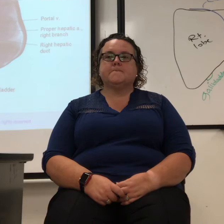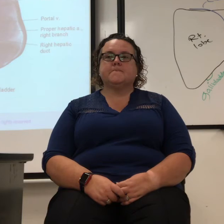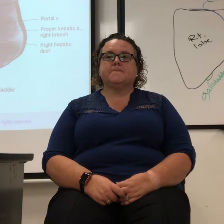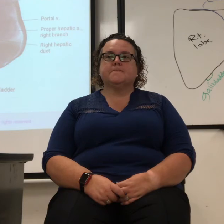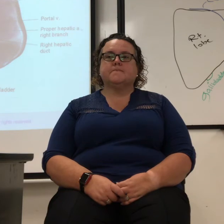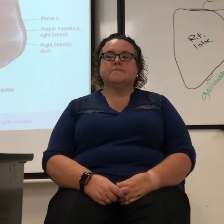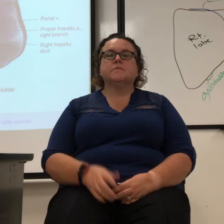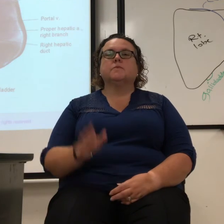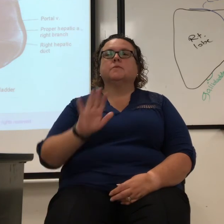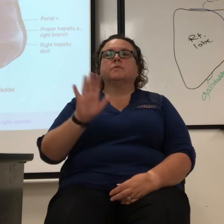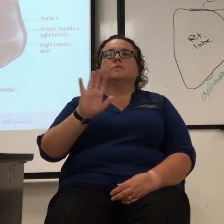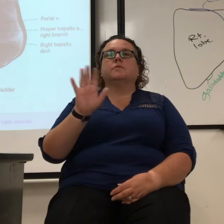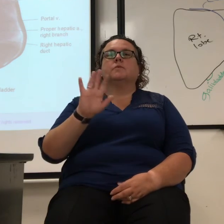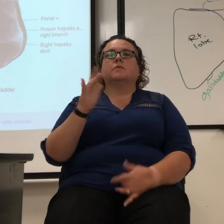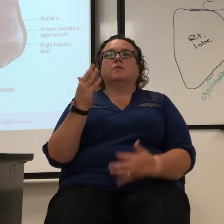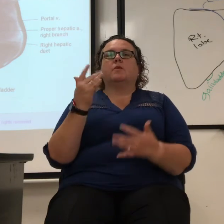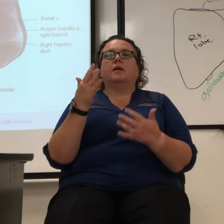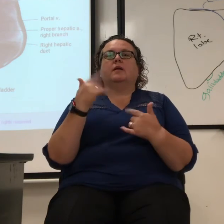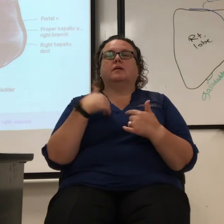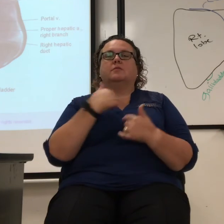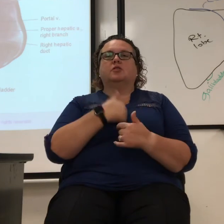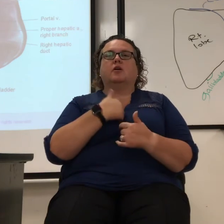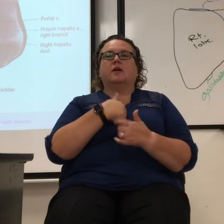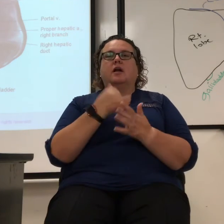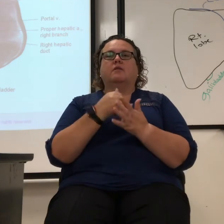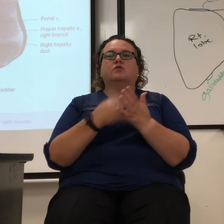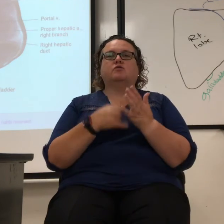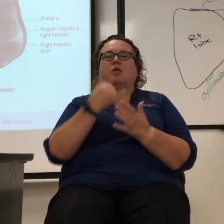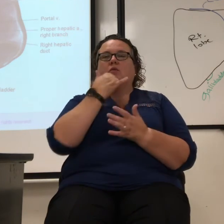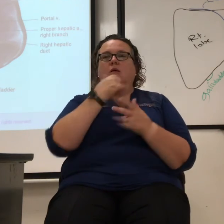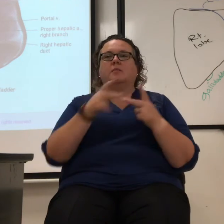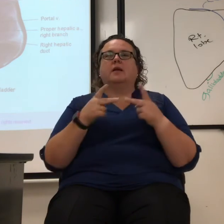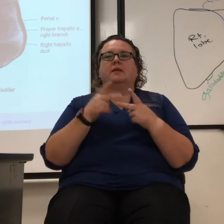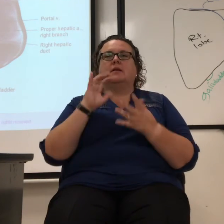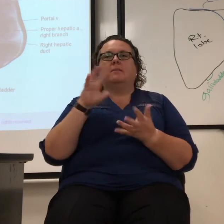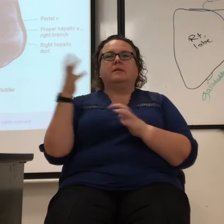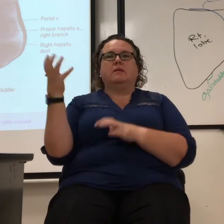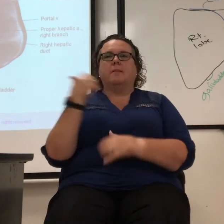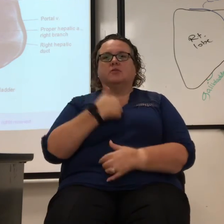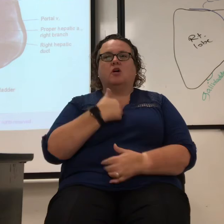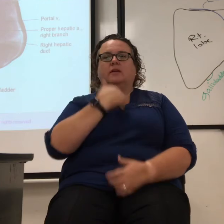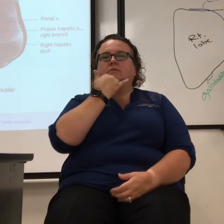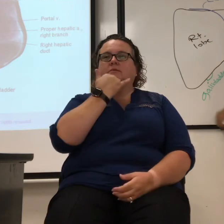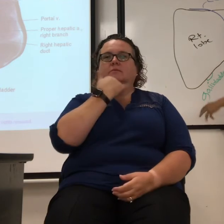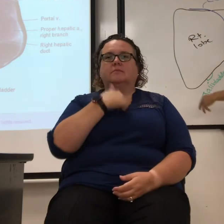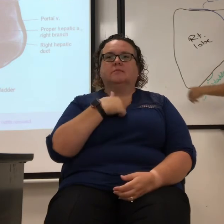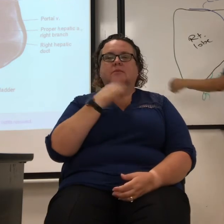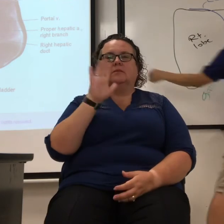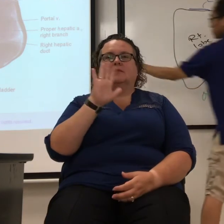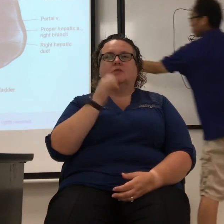Oh, wait, I'm sorry. I meant to draw it up here. Oh, I messed up. Shoot. Sorry.